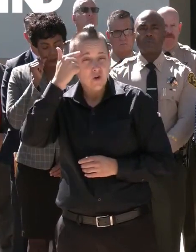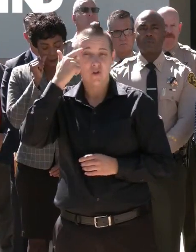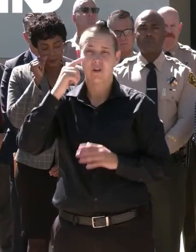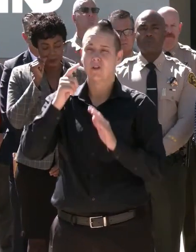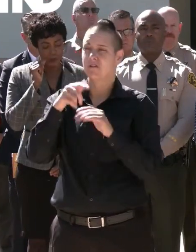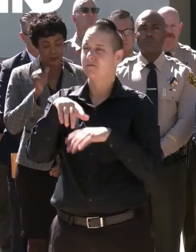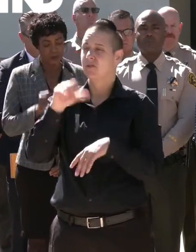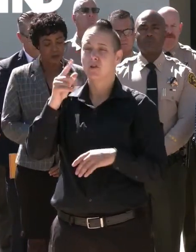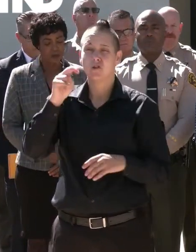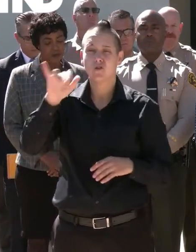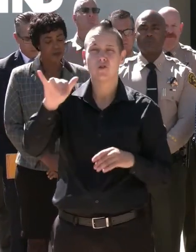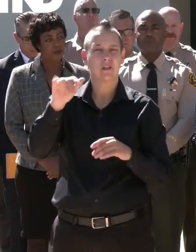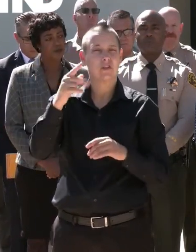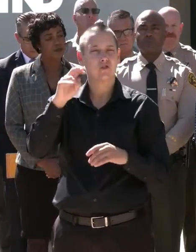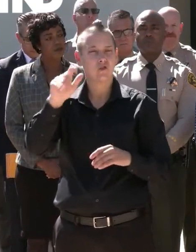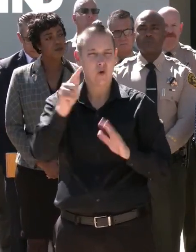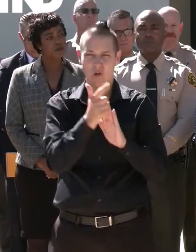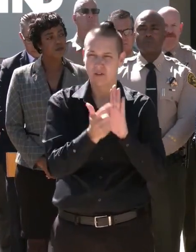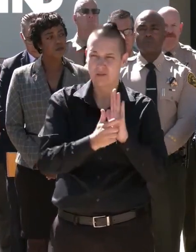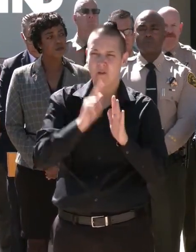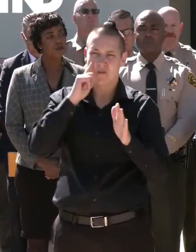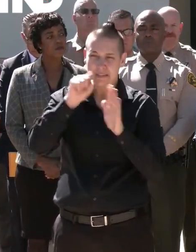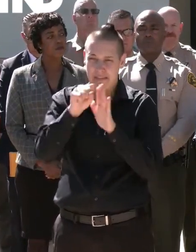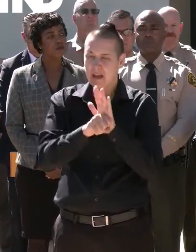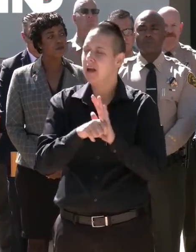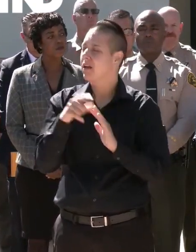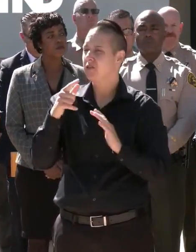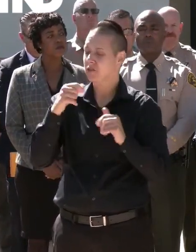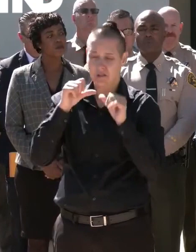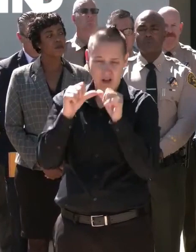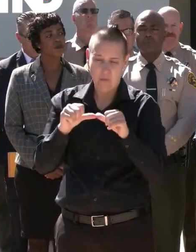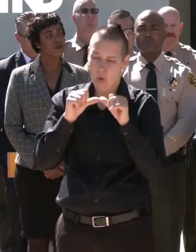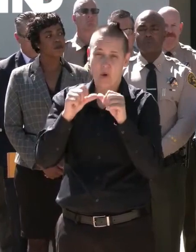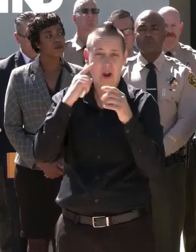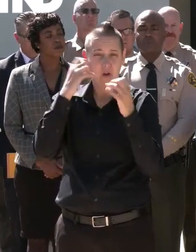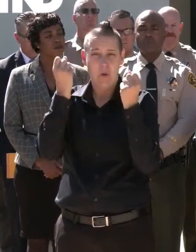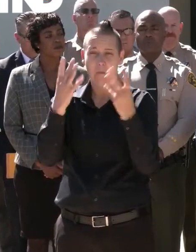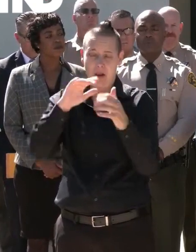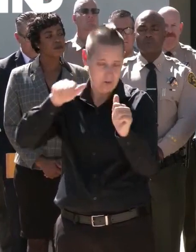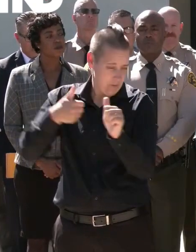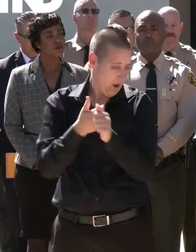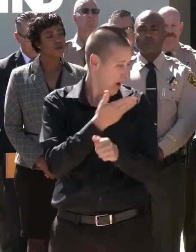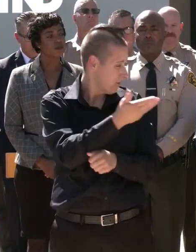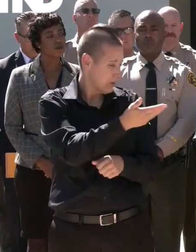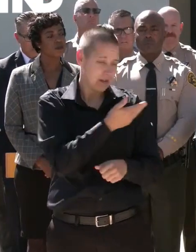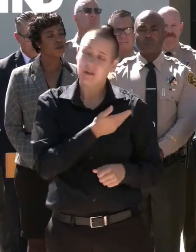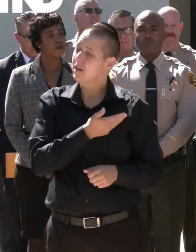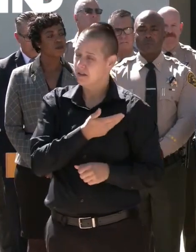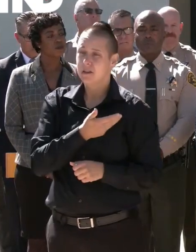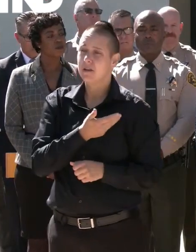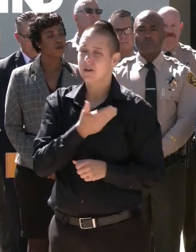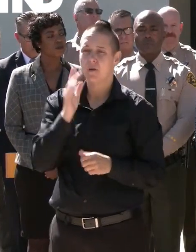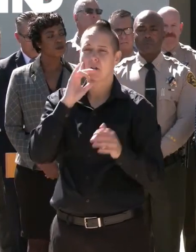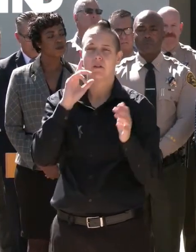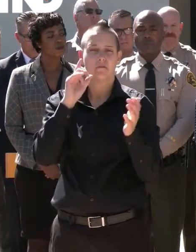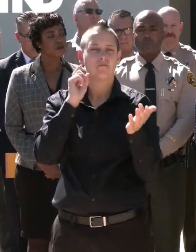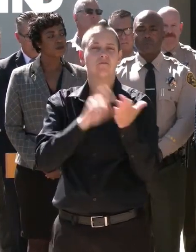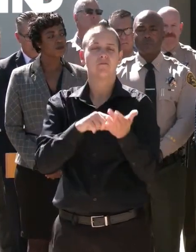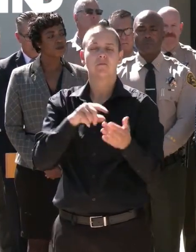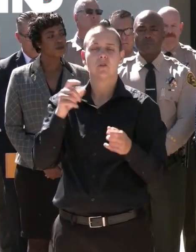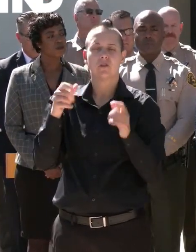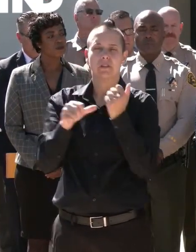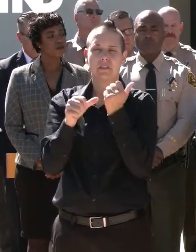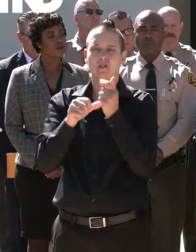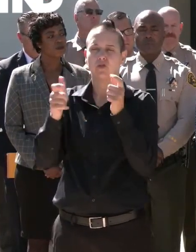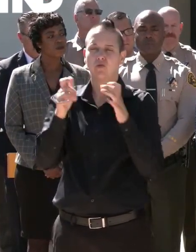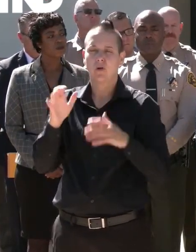the attorney general, it just goes on and on. And I know there's many people standing behind me, but I want to acknowledge FBI Assistant